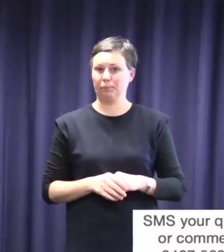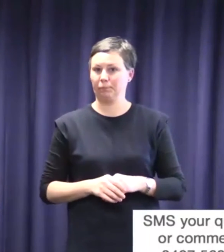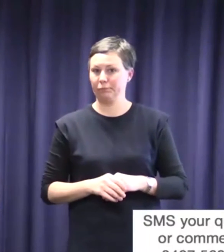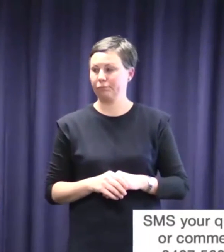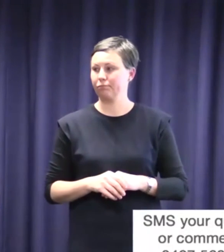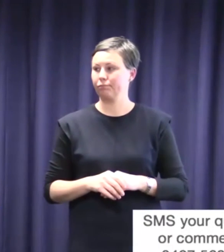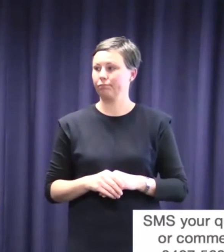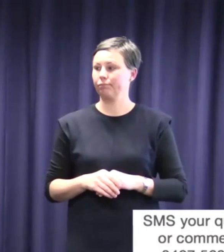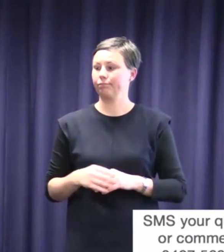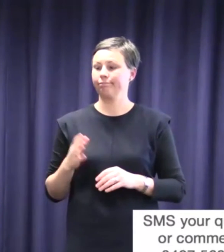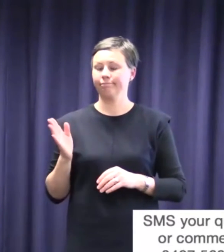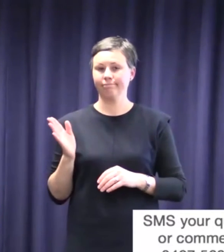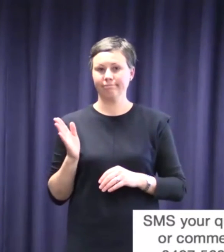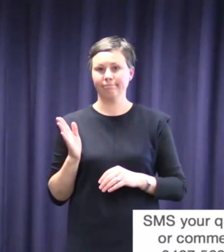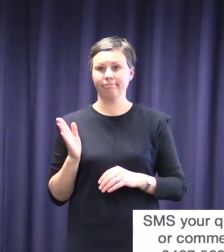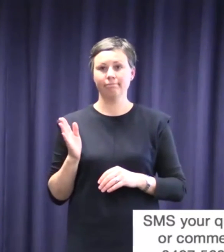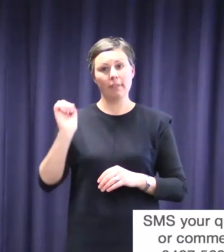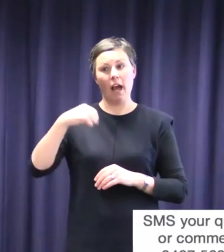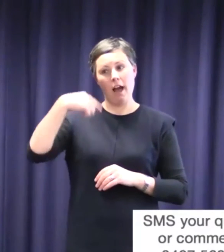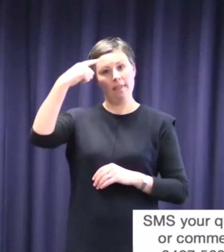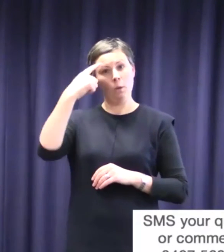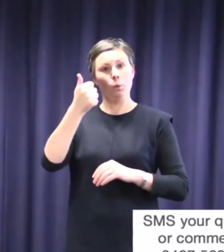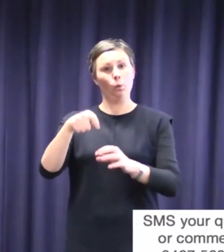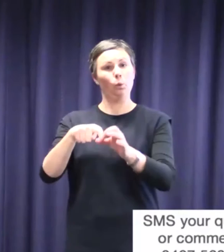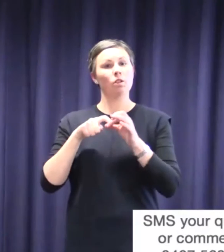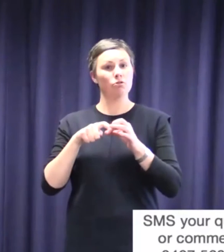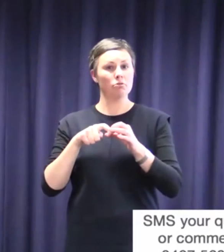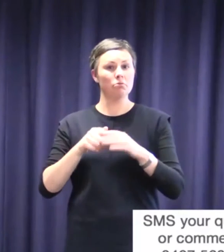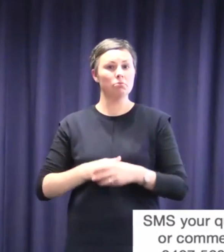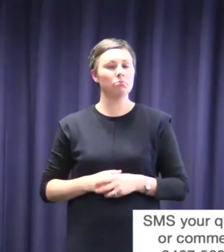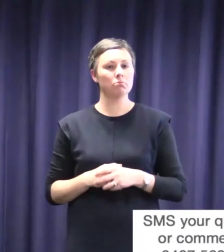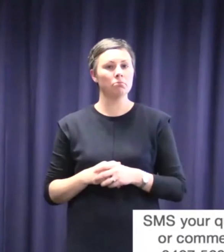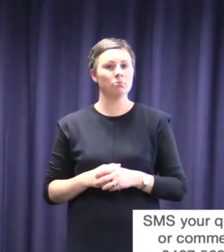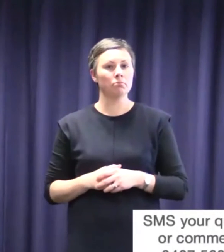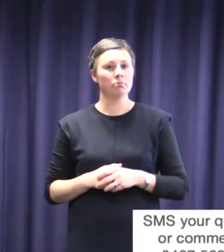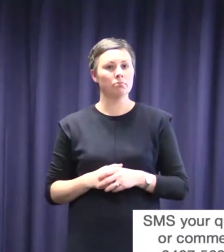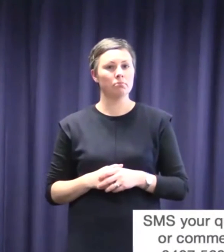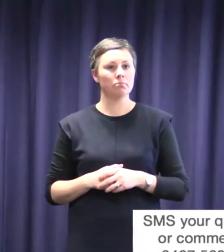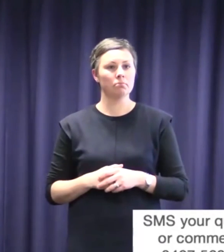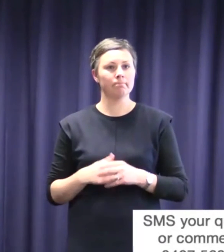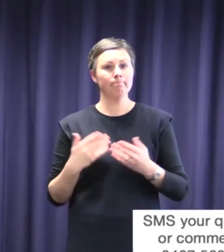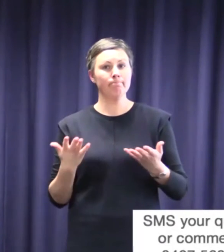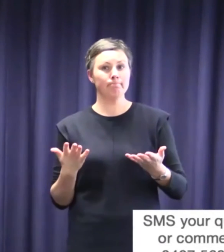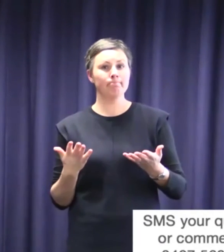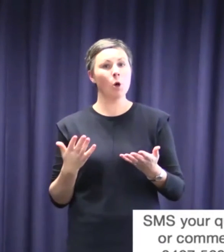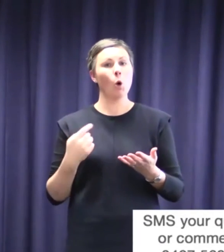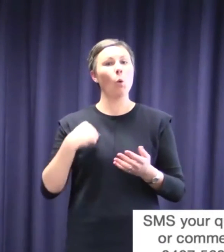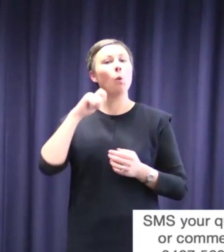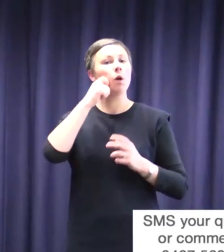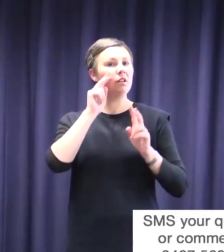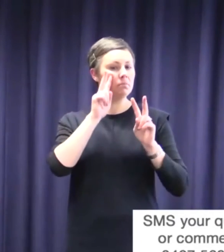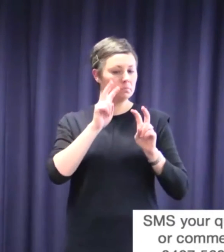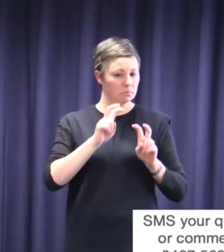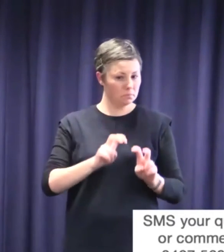Yes, certainly. I think that's a reasonable question. We certainly are reviewing,